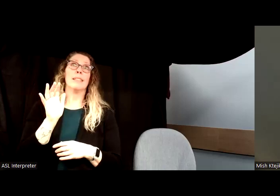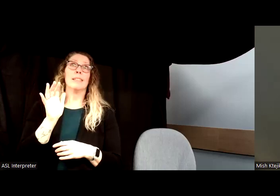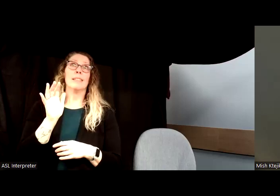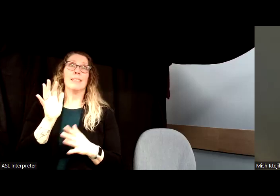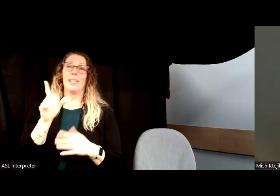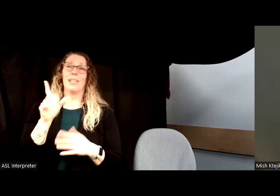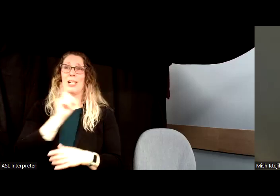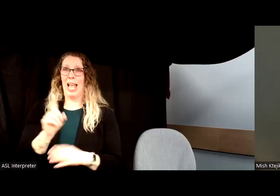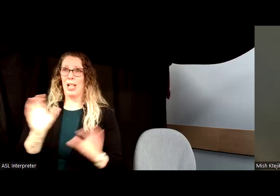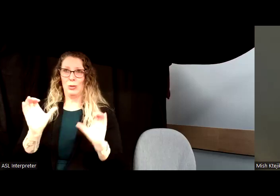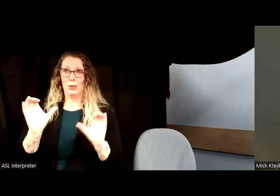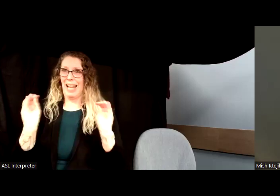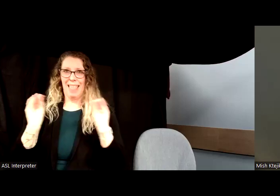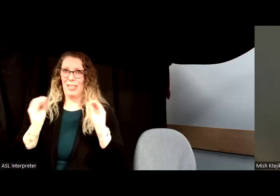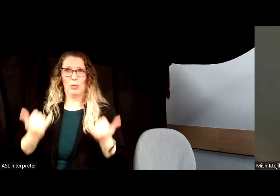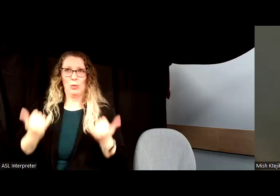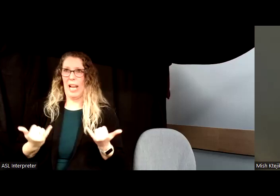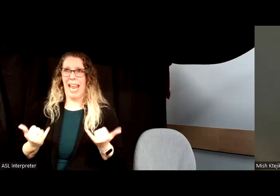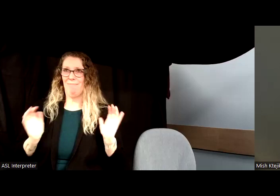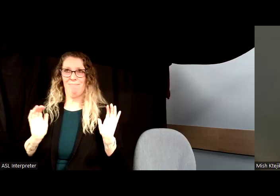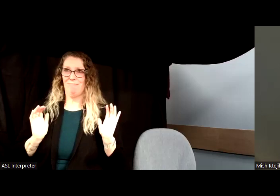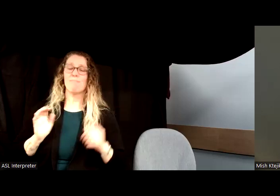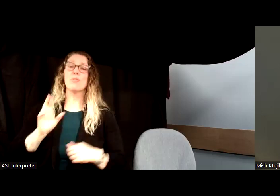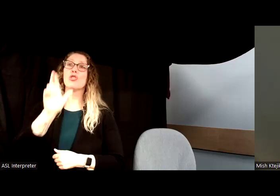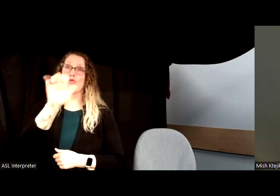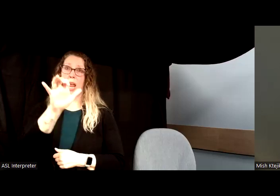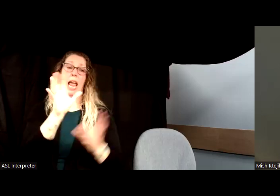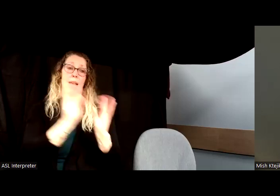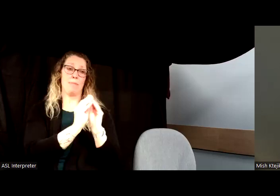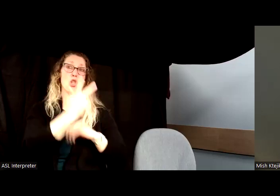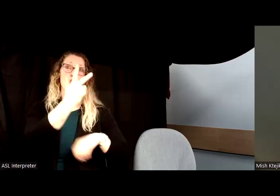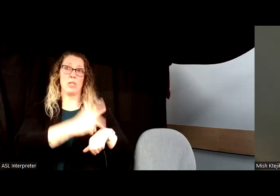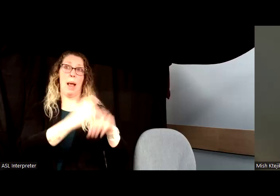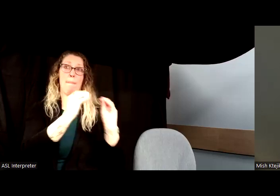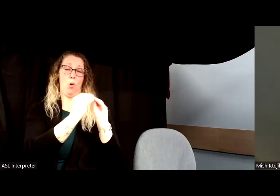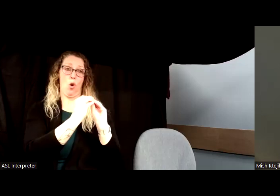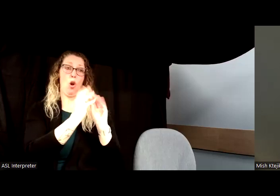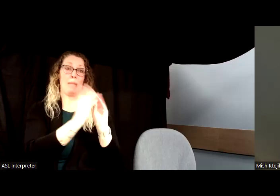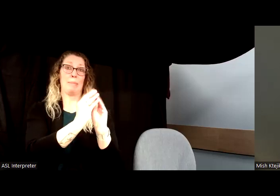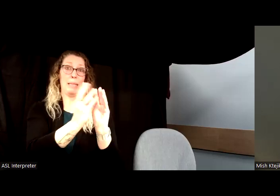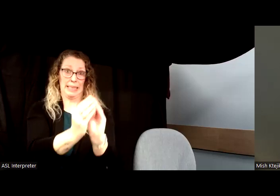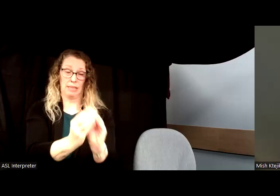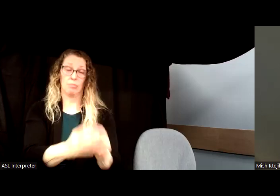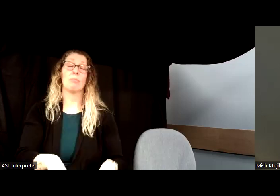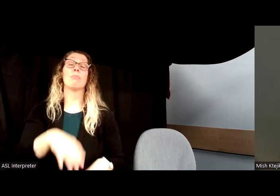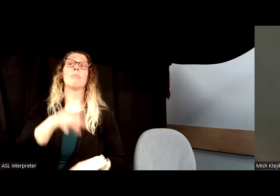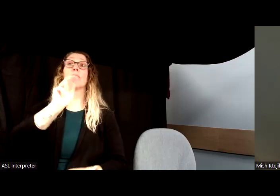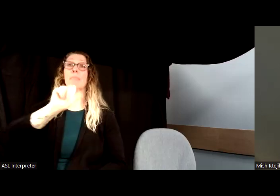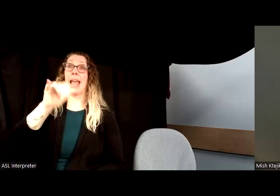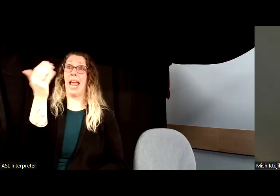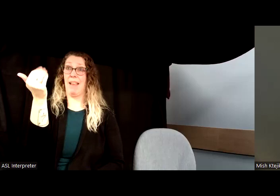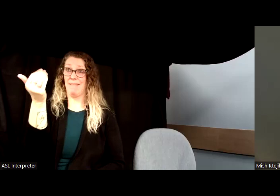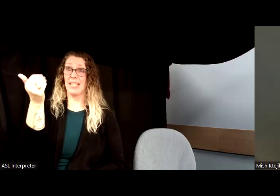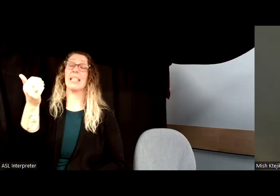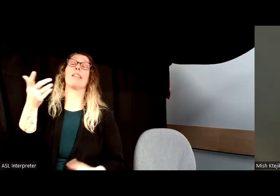really do nothing today. And the RAC meet 3 more times. And on May 15th, I'd bring you